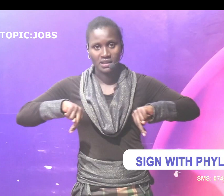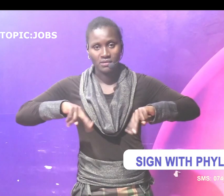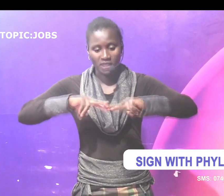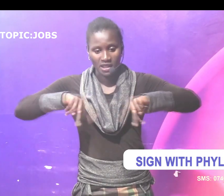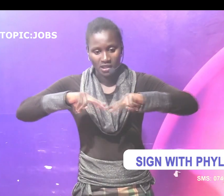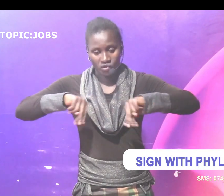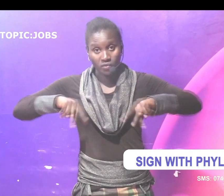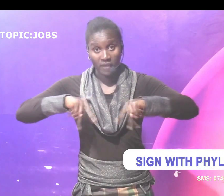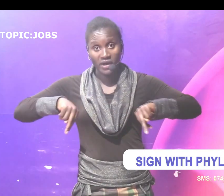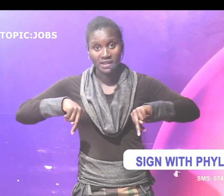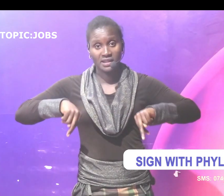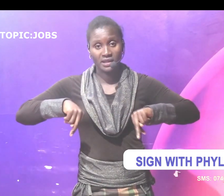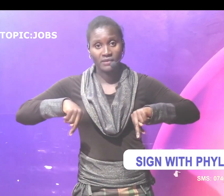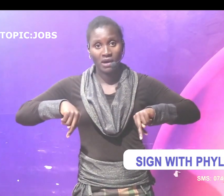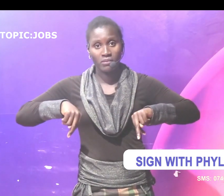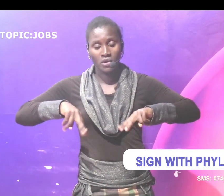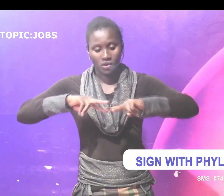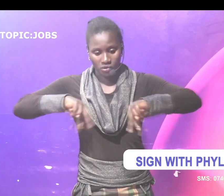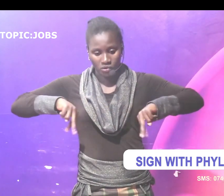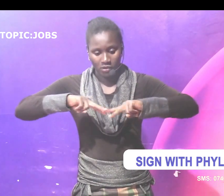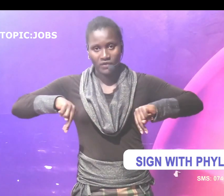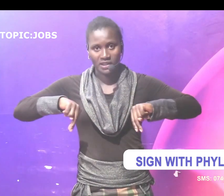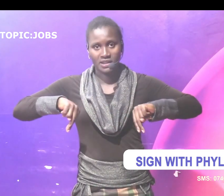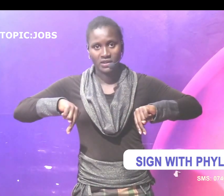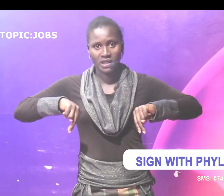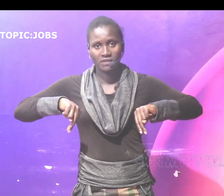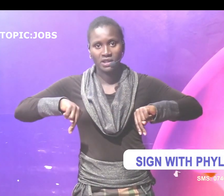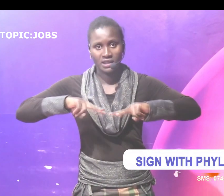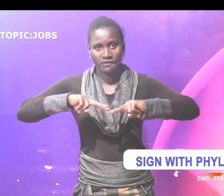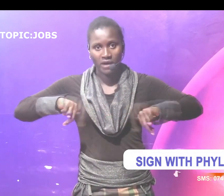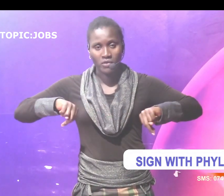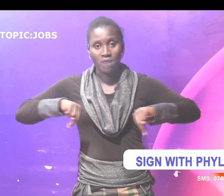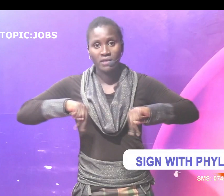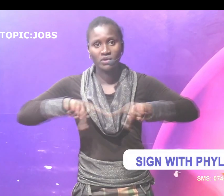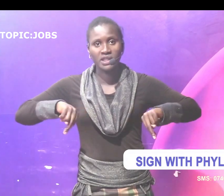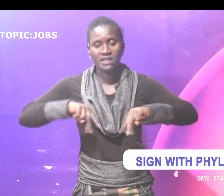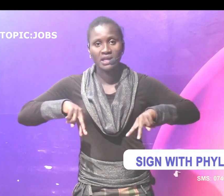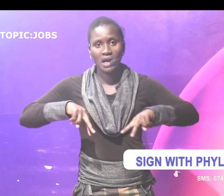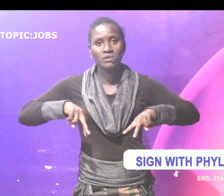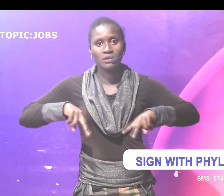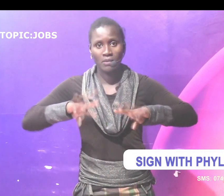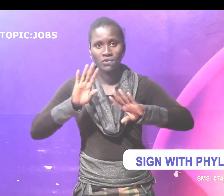meaning supervise. It is a verb. Supervise, that means a verb. But when it is a noun, I'm using a